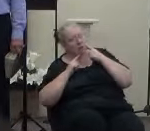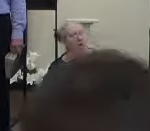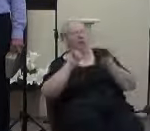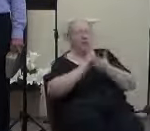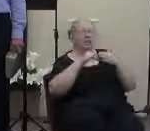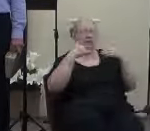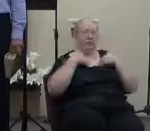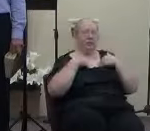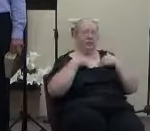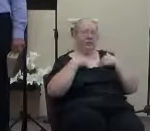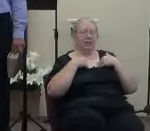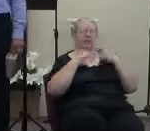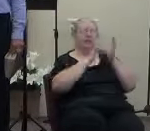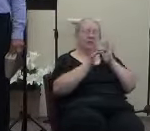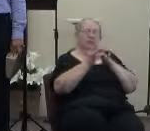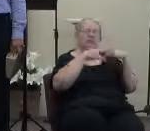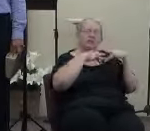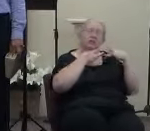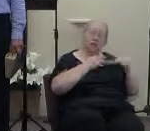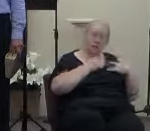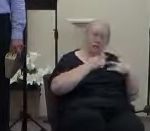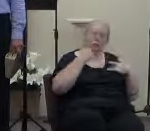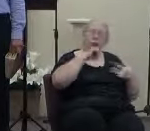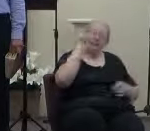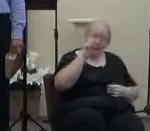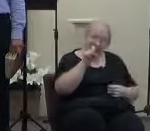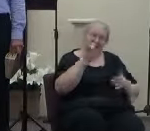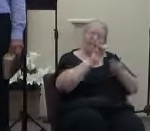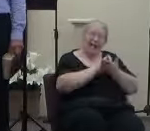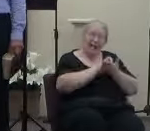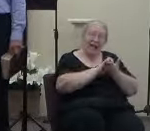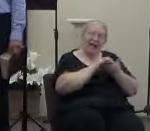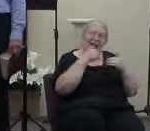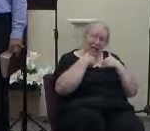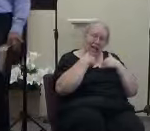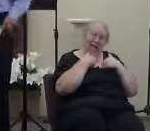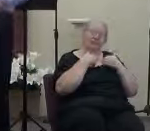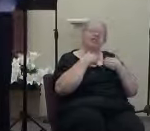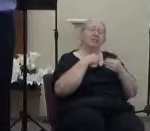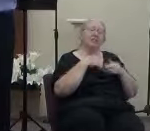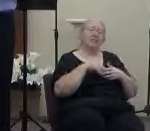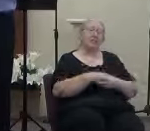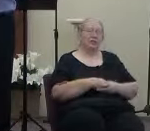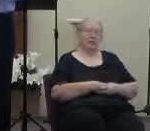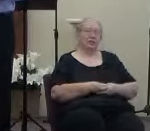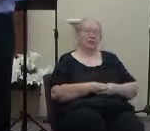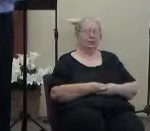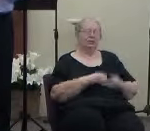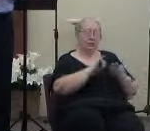We all have to have the heart of Jesus to make a difference in somebody else's